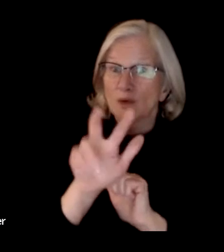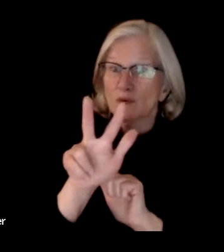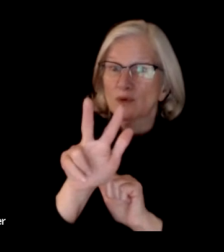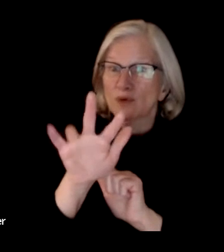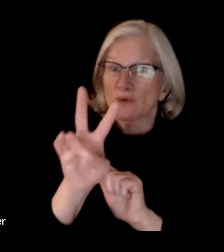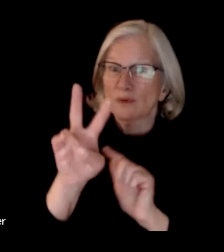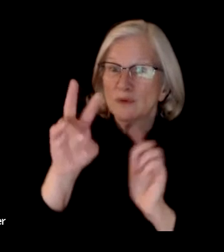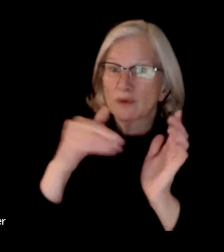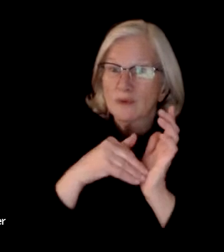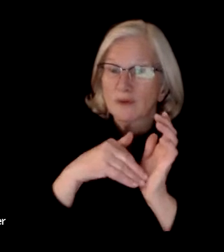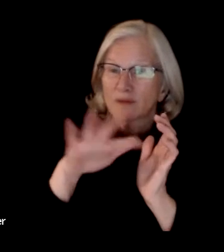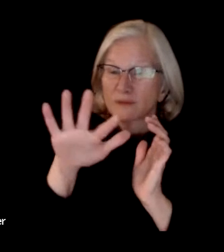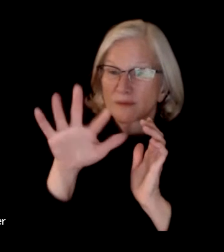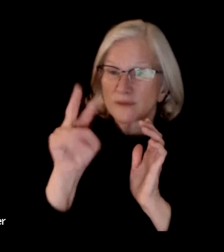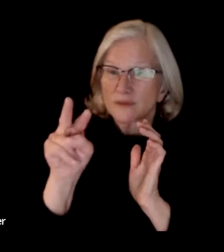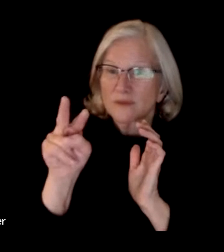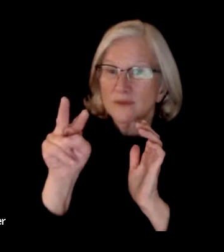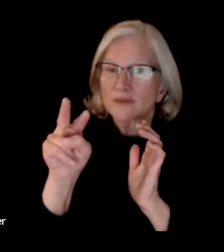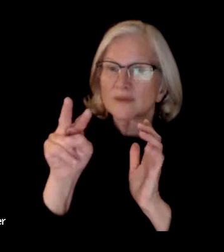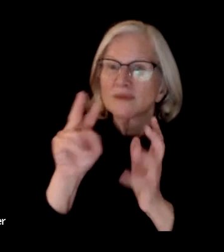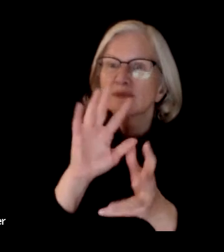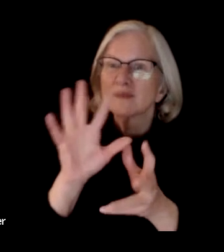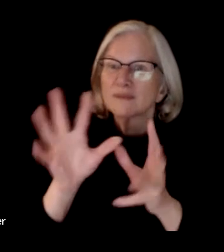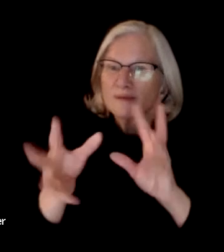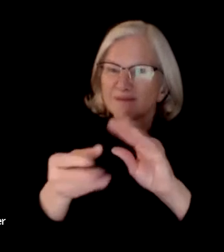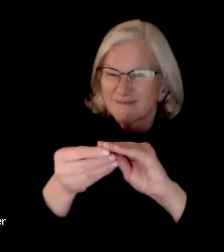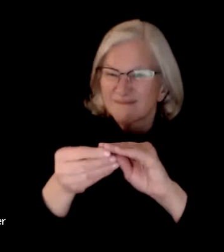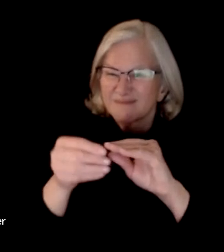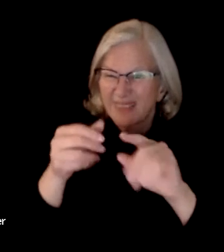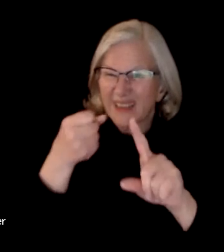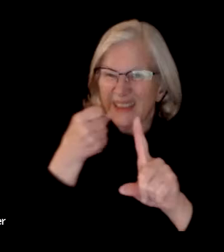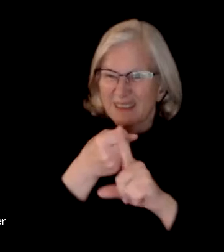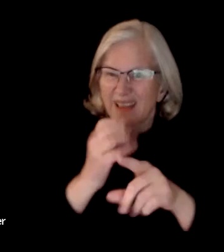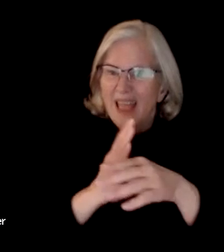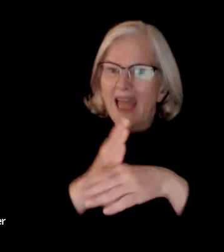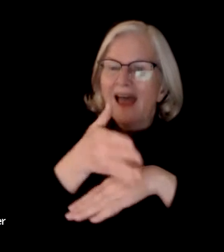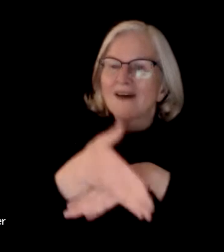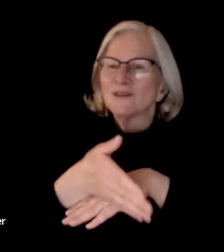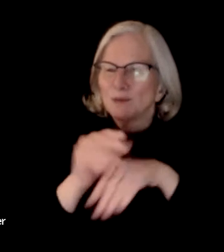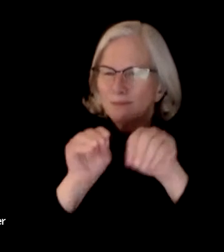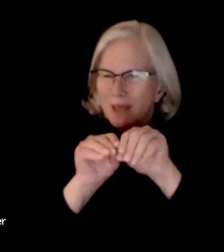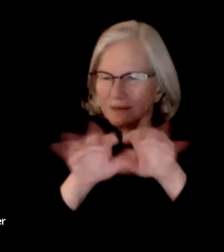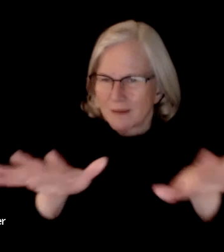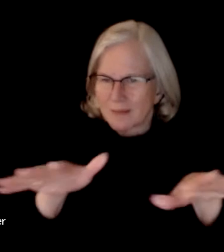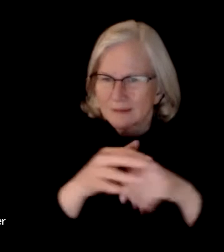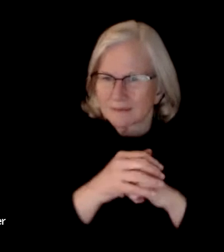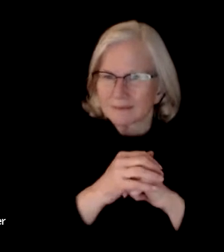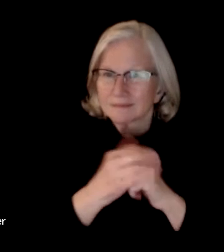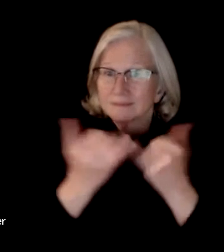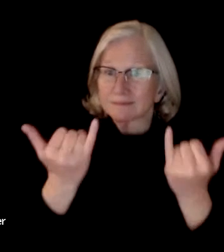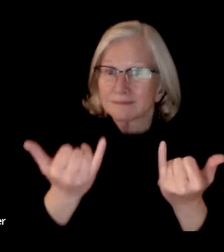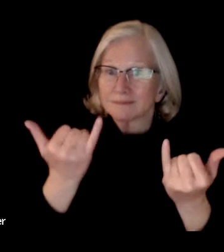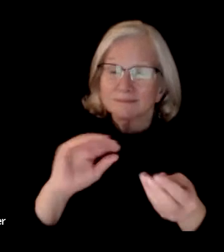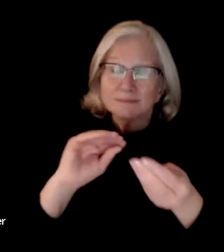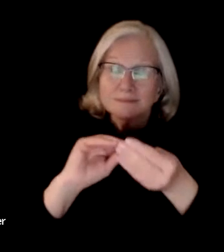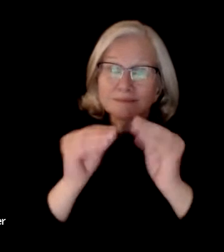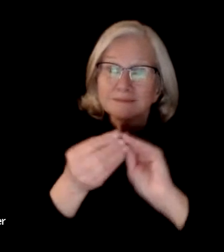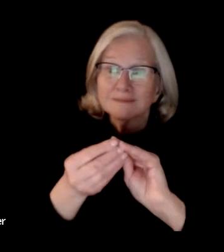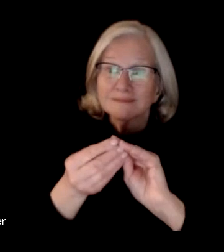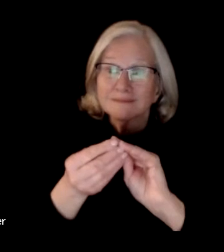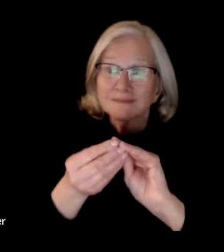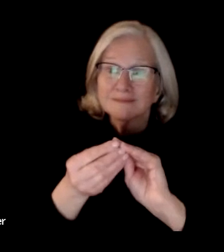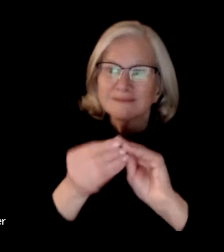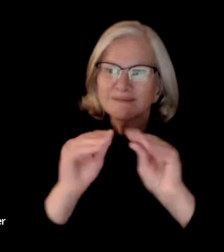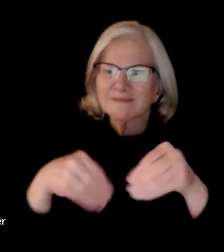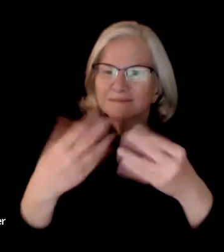437,552 cumulative cases since the start of the pandemic. With regard to today's numbers, though, Chris Erzman will provide a brief update on